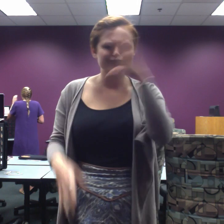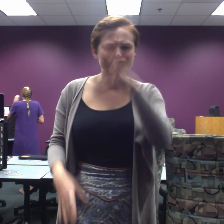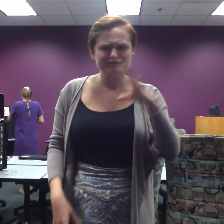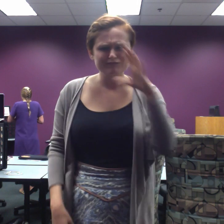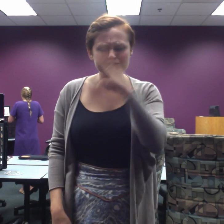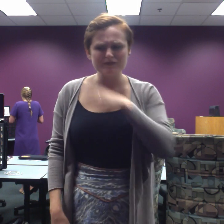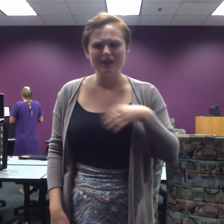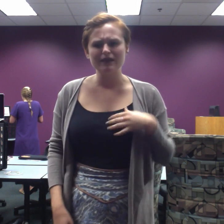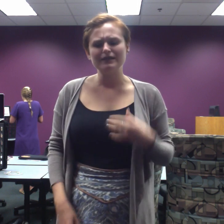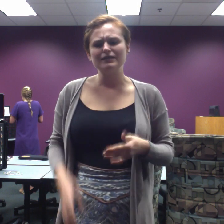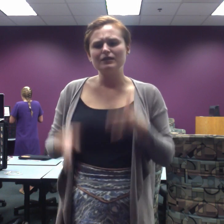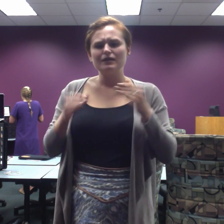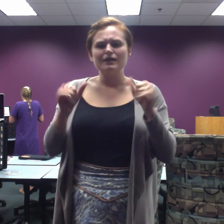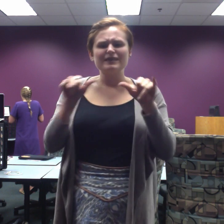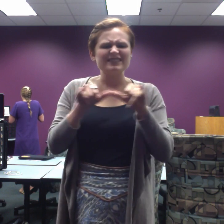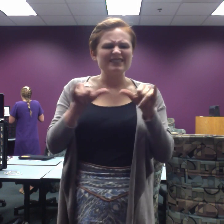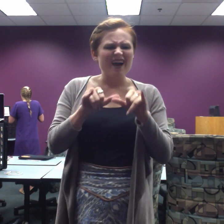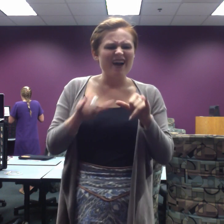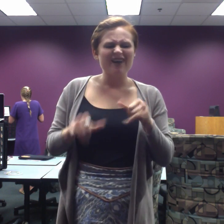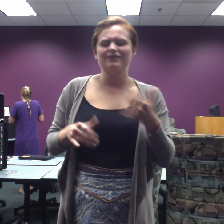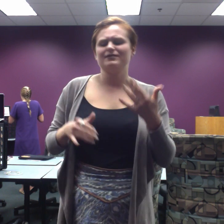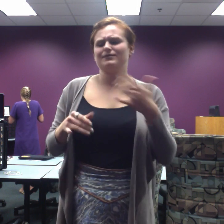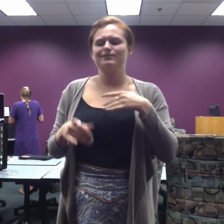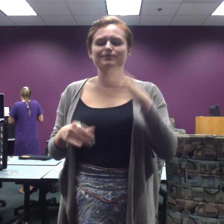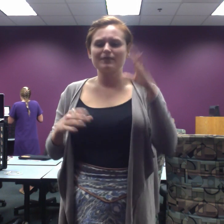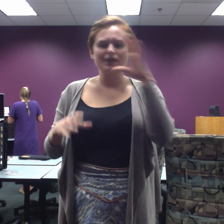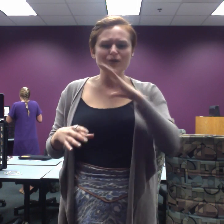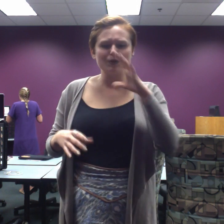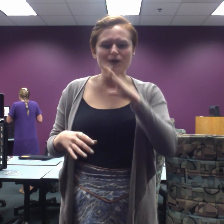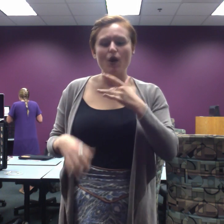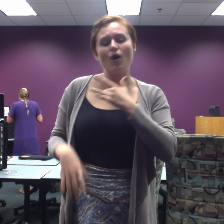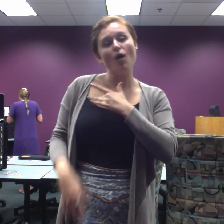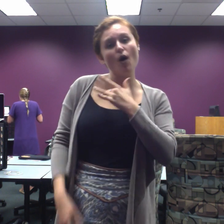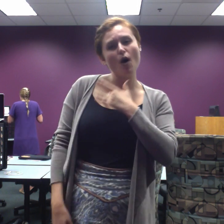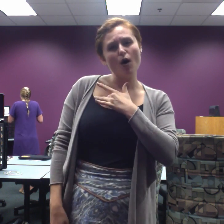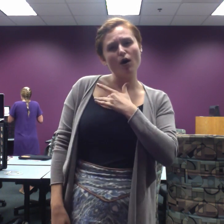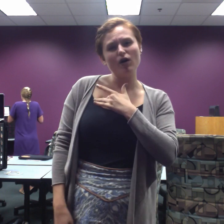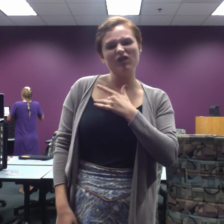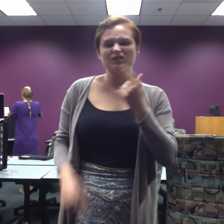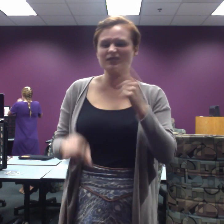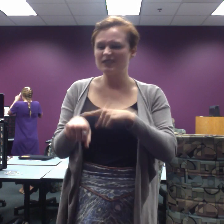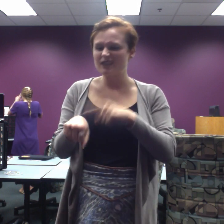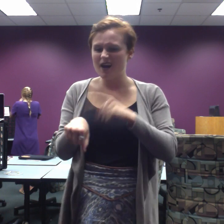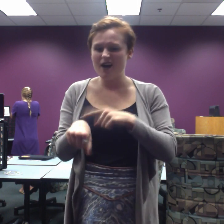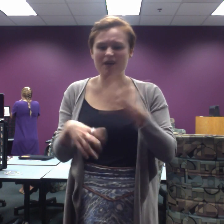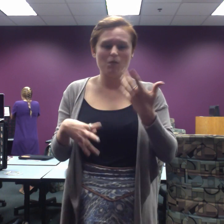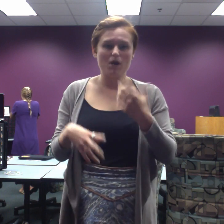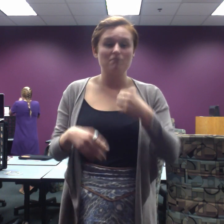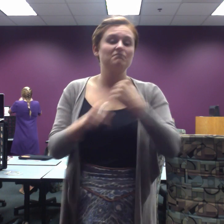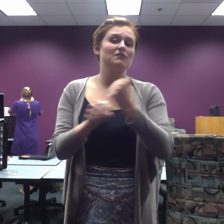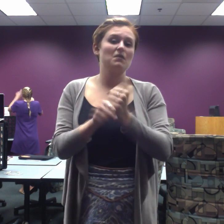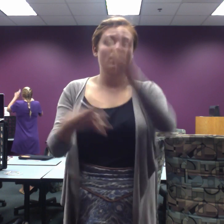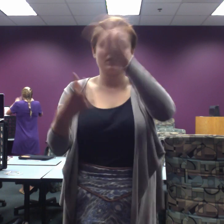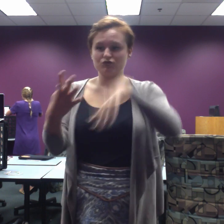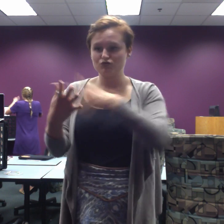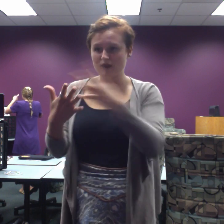heart rate. And we're going to go and make a graph, and we'll have 3 different activities. The